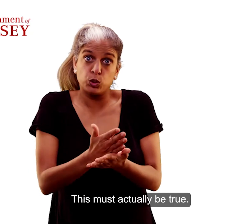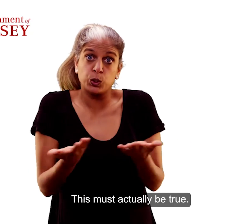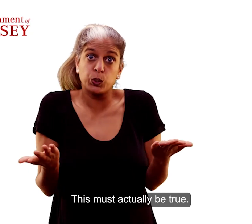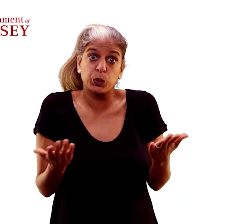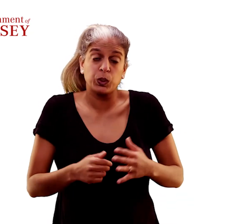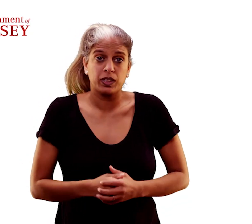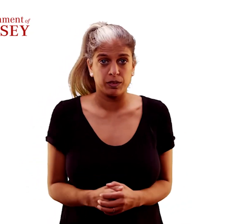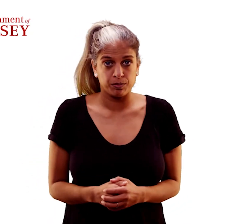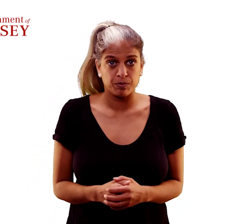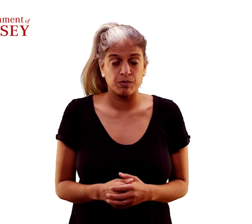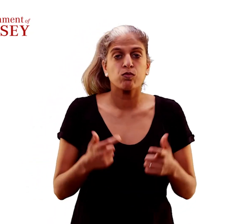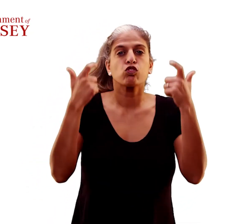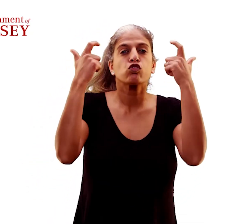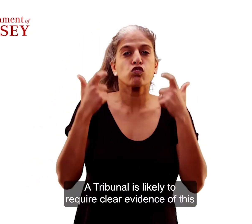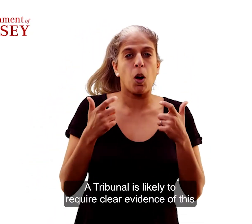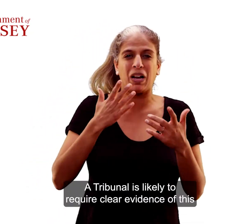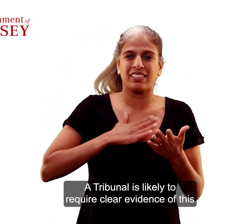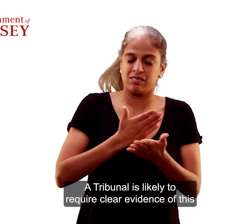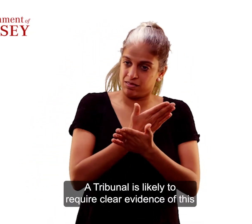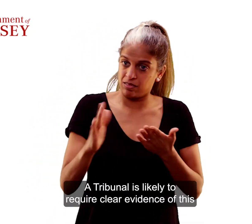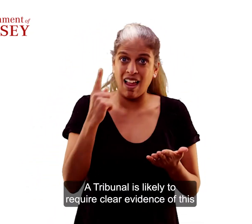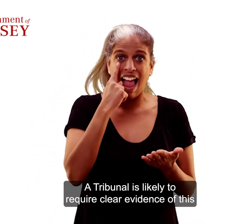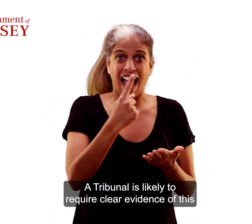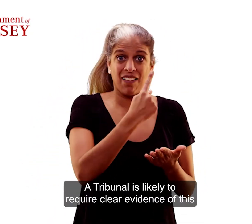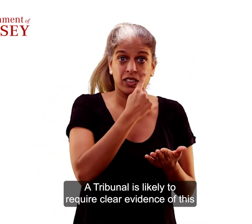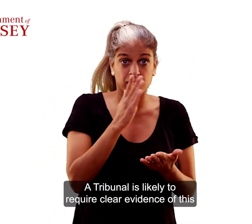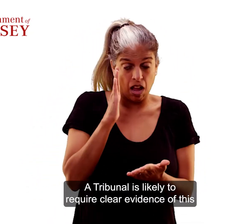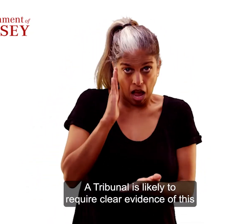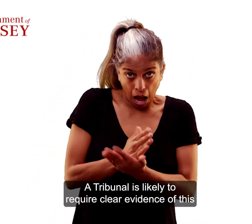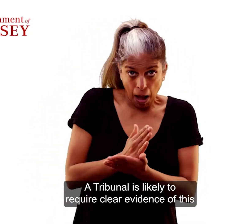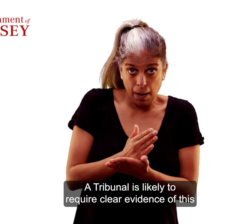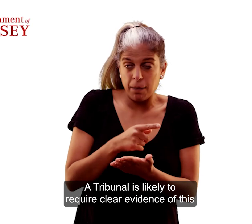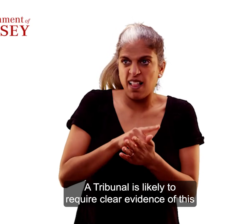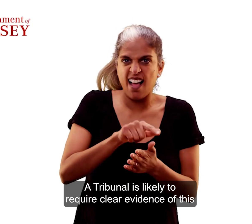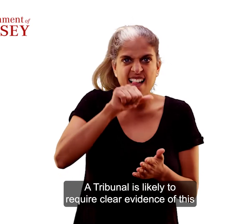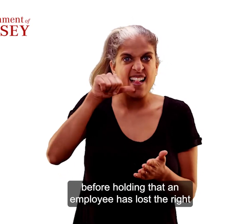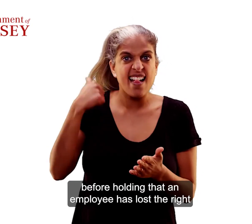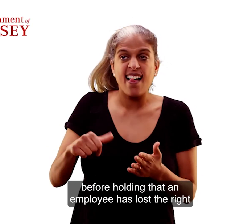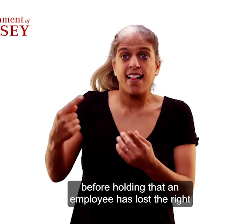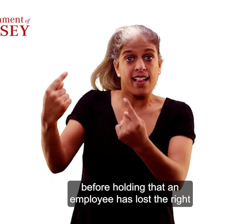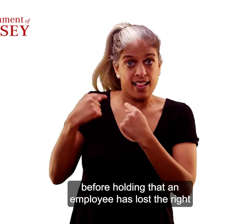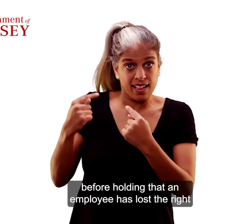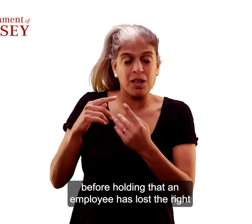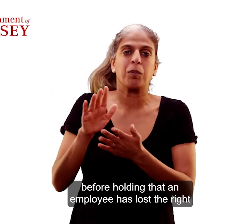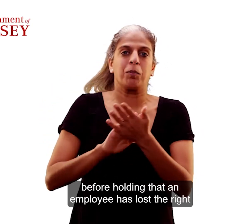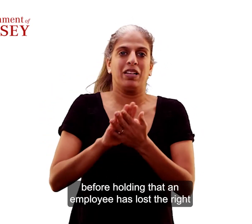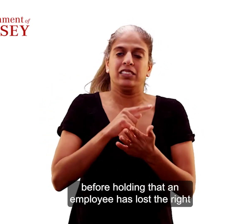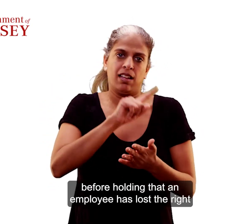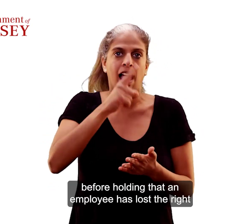true. A tribunal is likely to require clear evidence of this before holding that an employee has lost